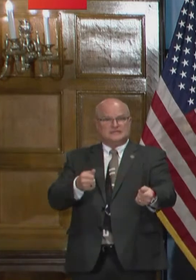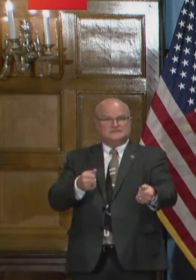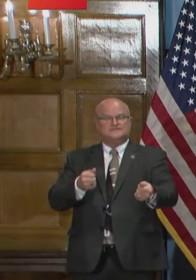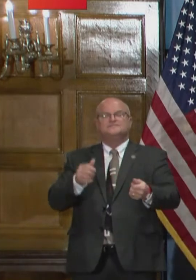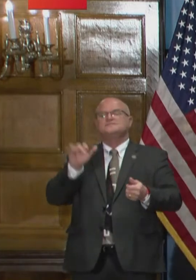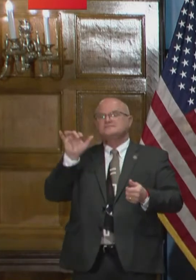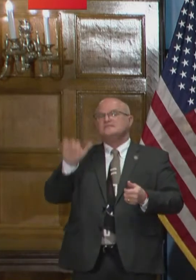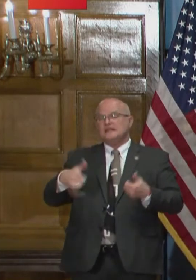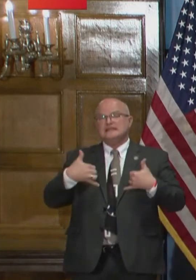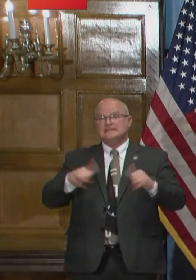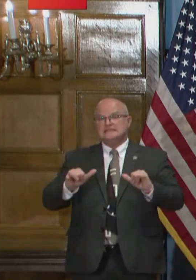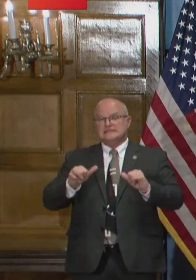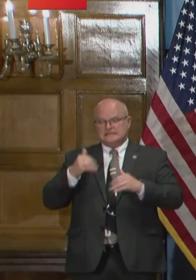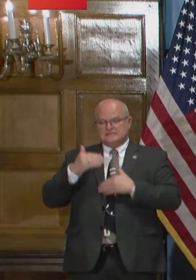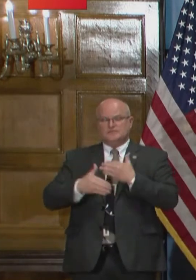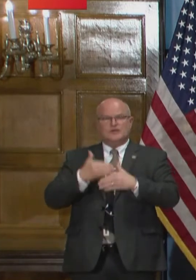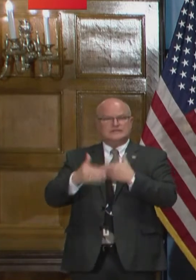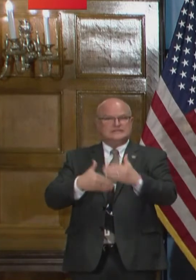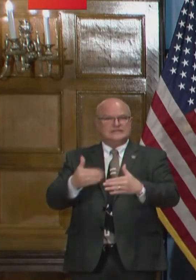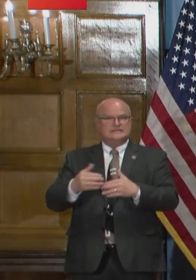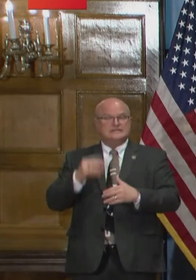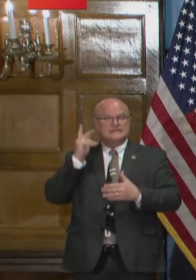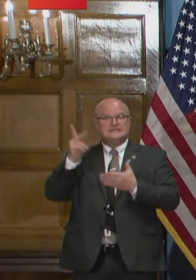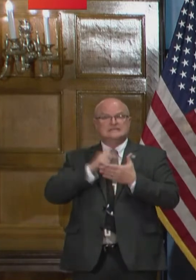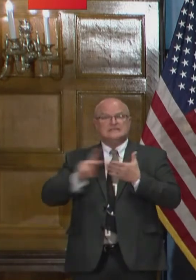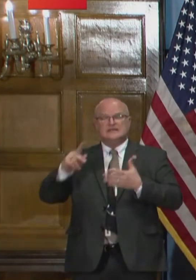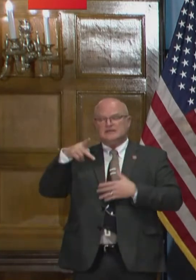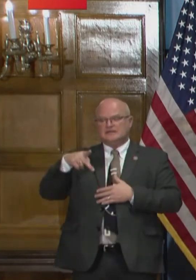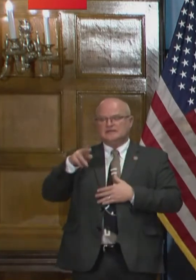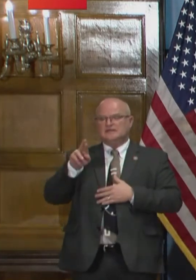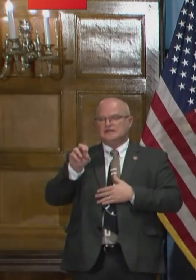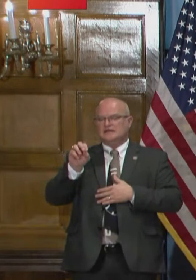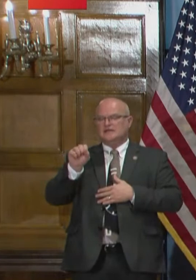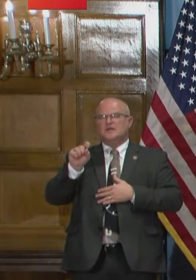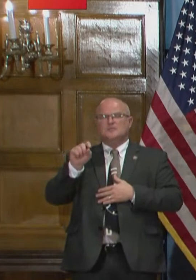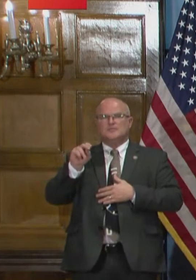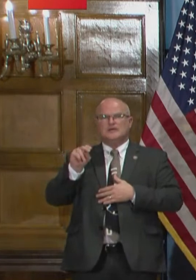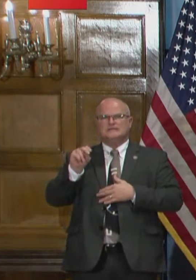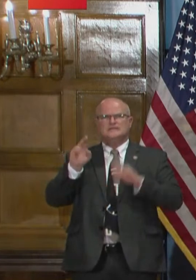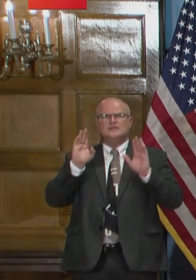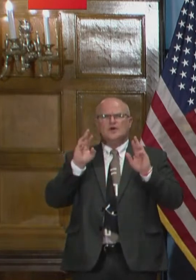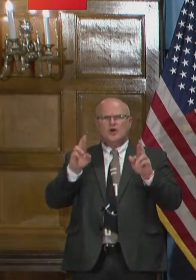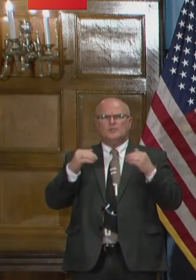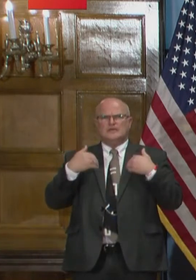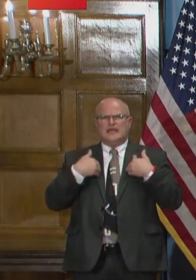and that's still in process. Secretary Preston, I'll try to have him here